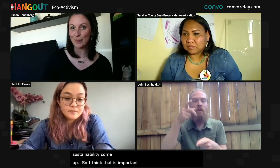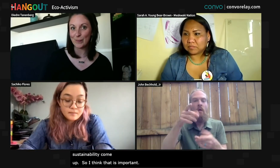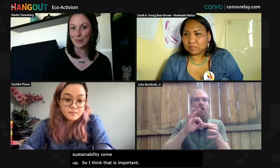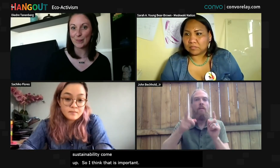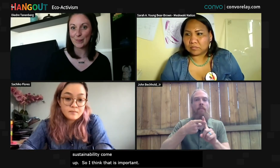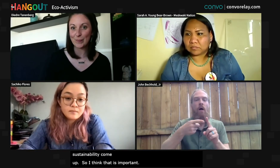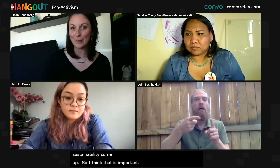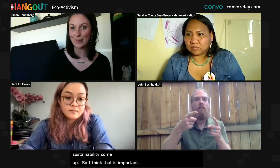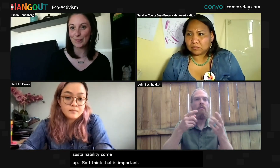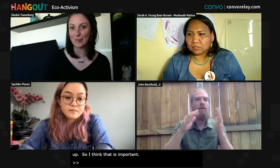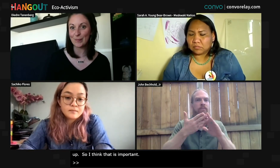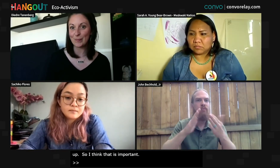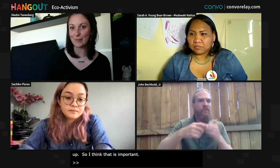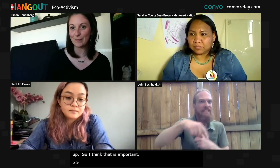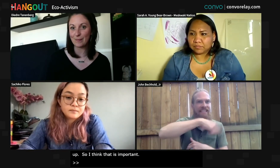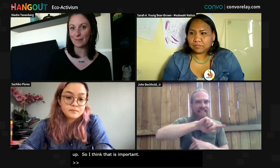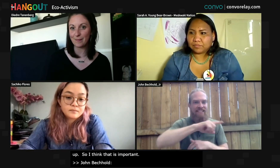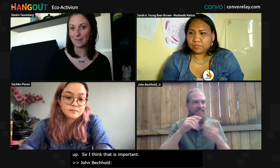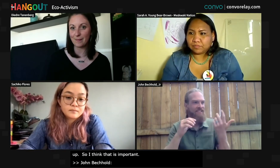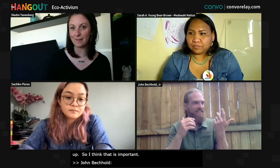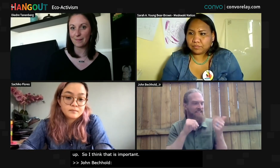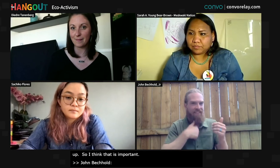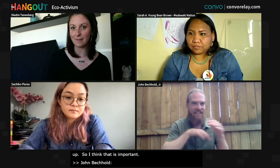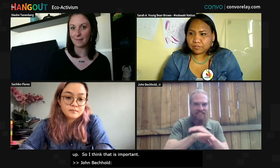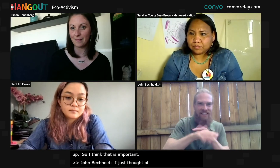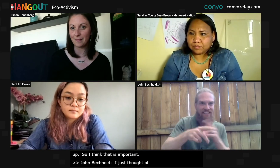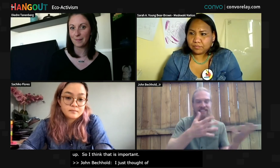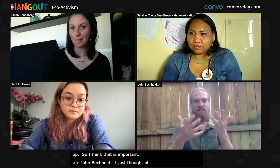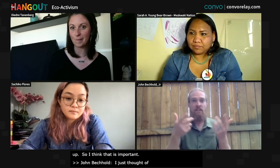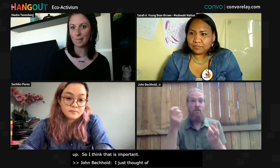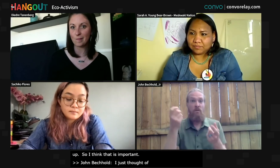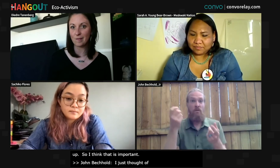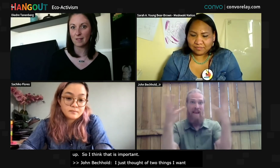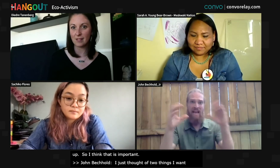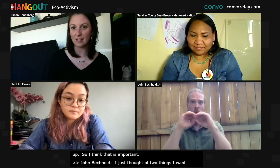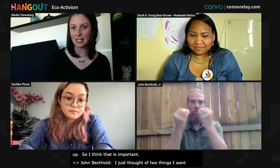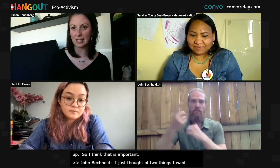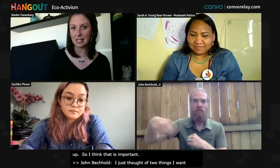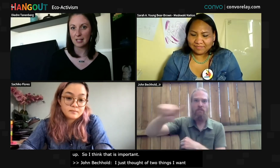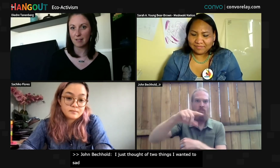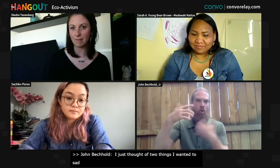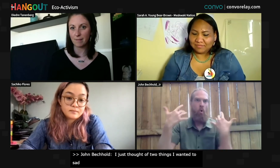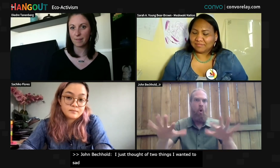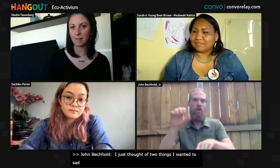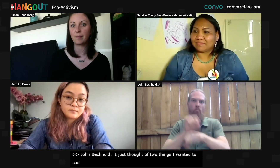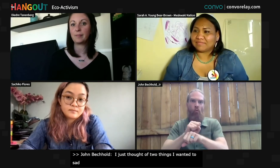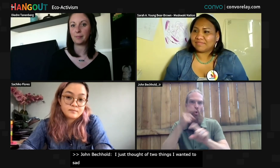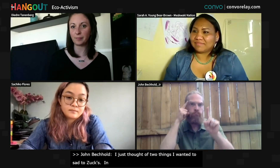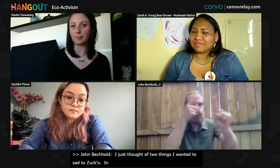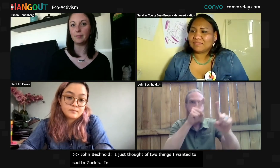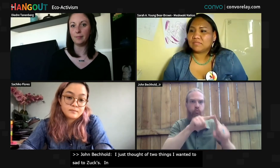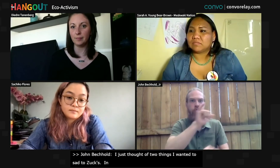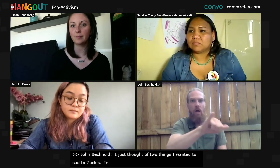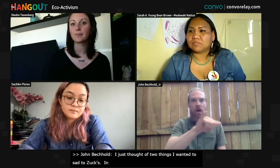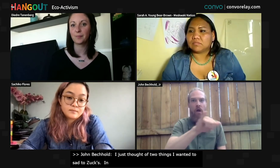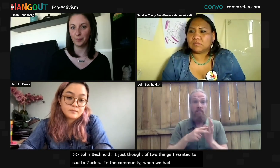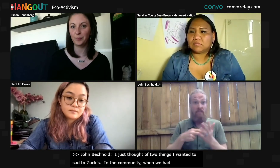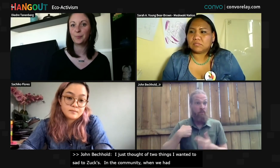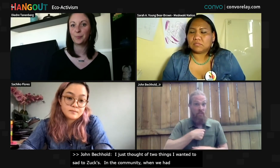that I wanted to add to Sachiko. The community, when we're talking about access, there's a lot of organizations out there who already have a